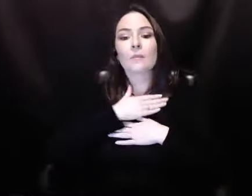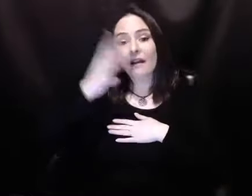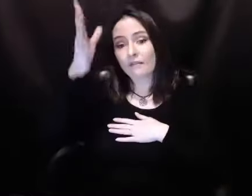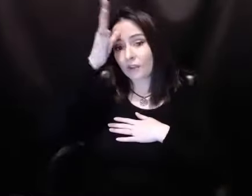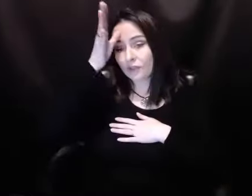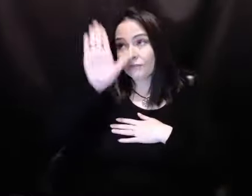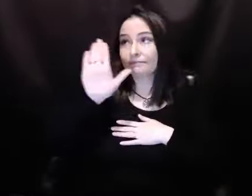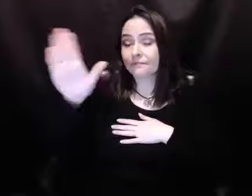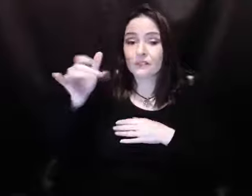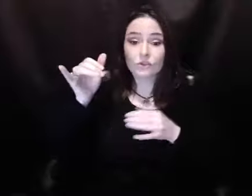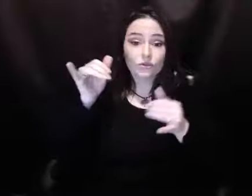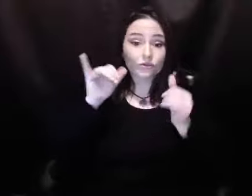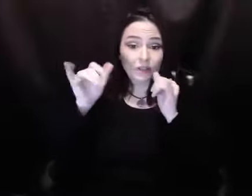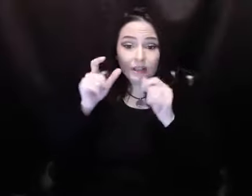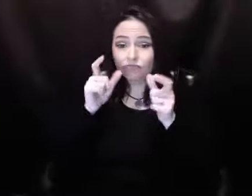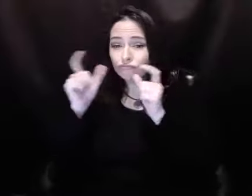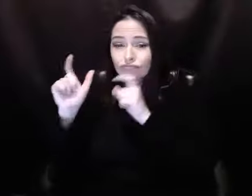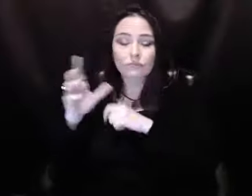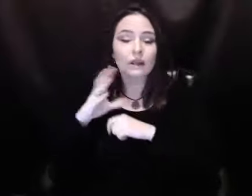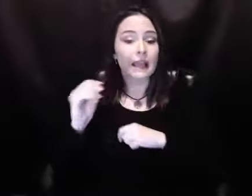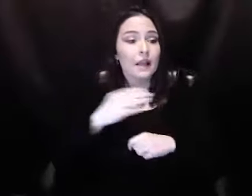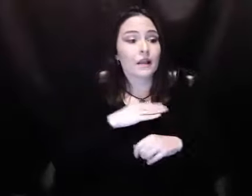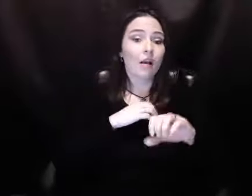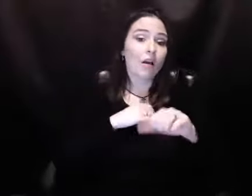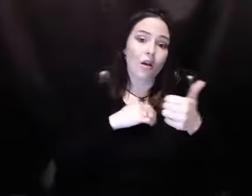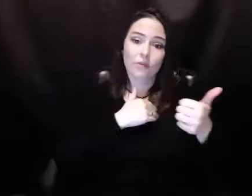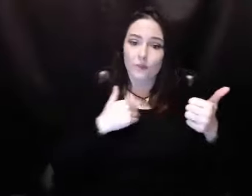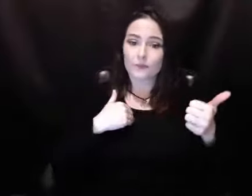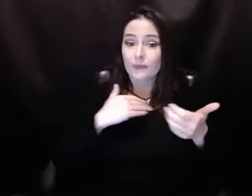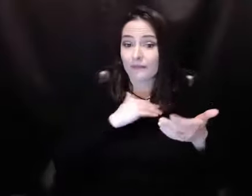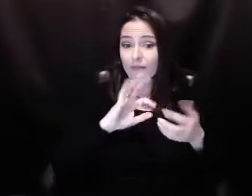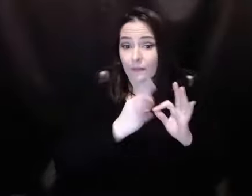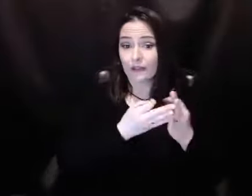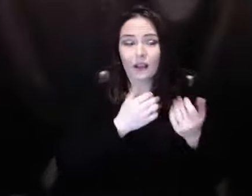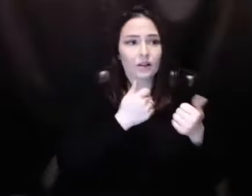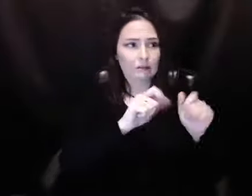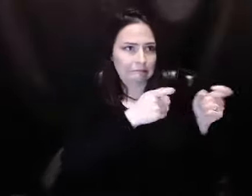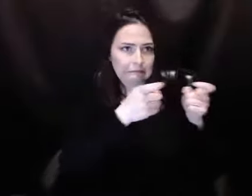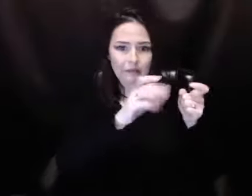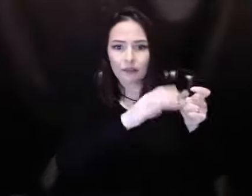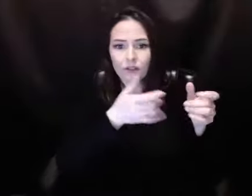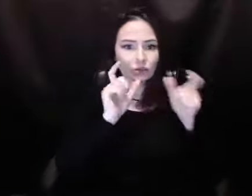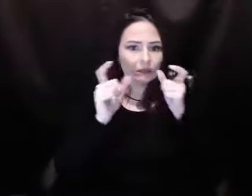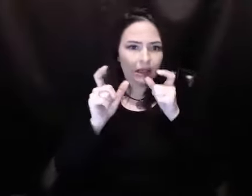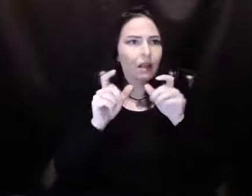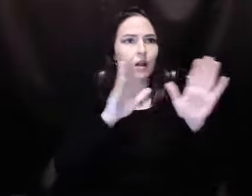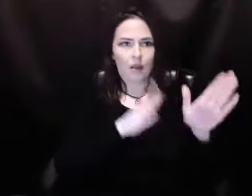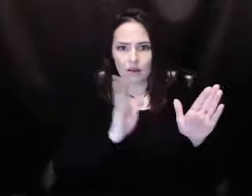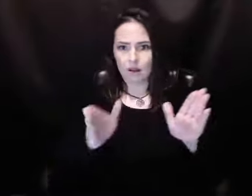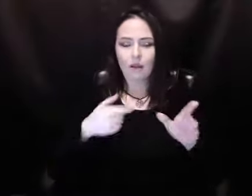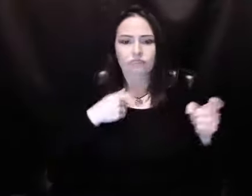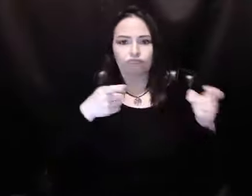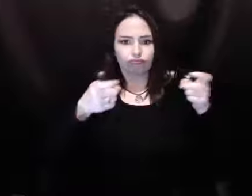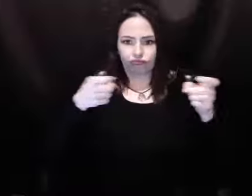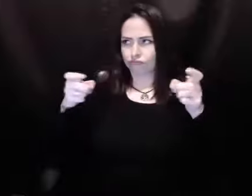caused. I couldn't allow myself to continue crying myself off to sleep every night. So I